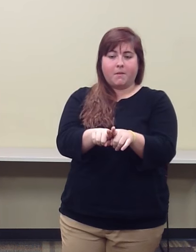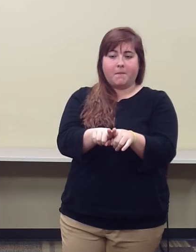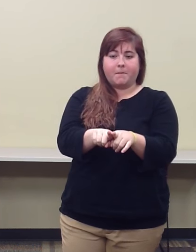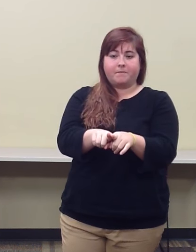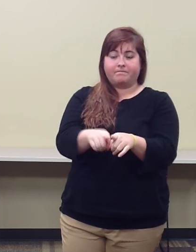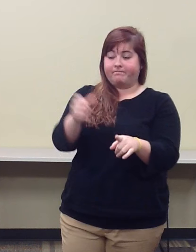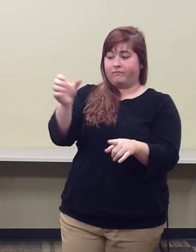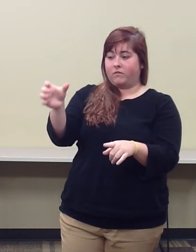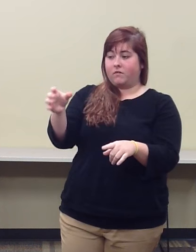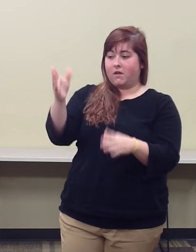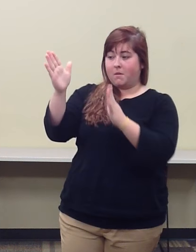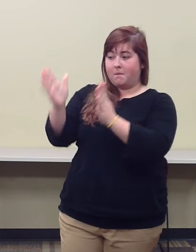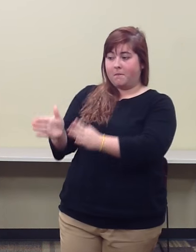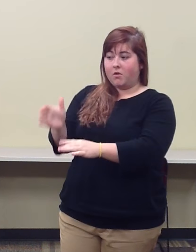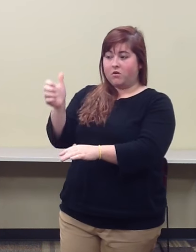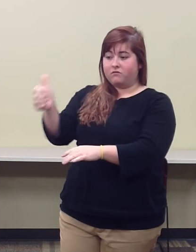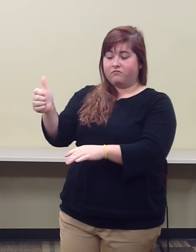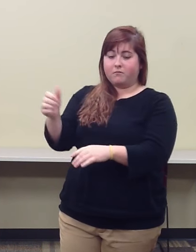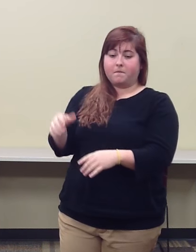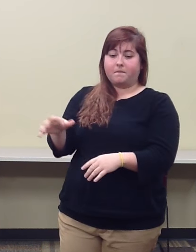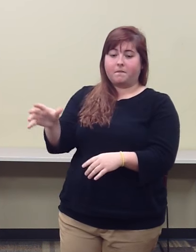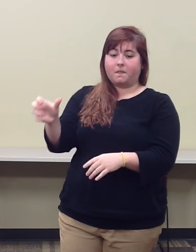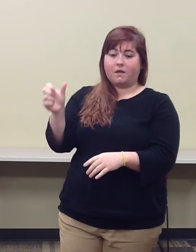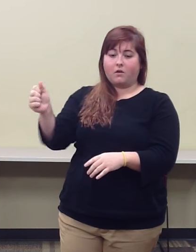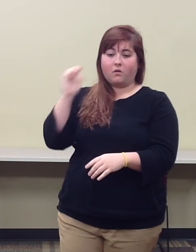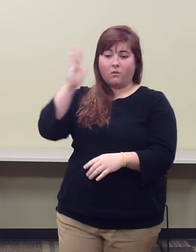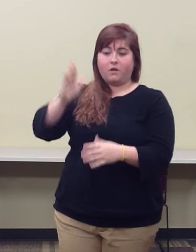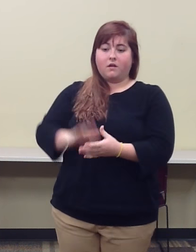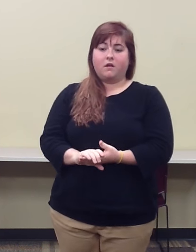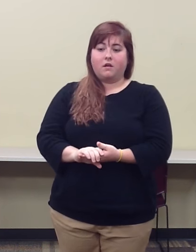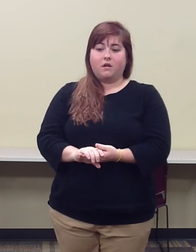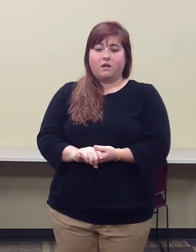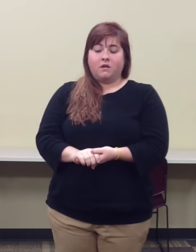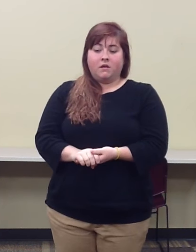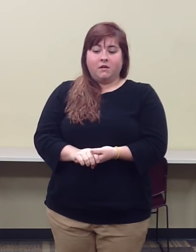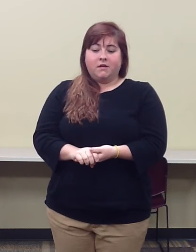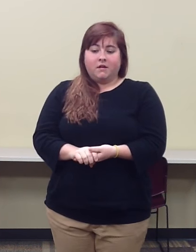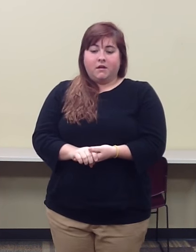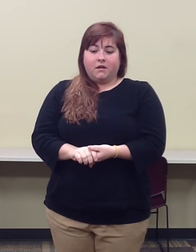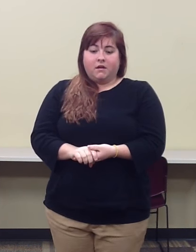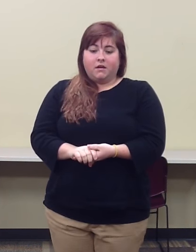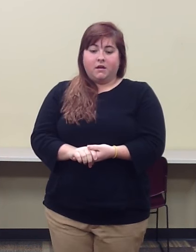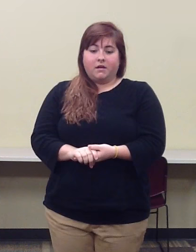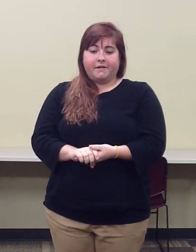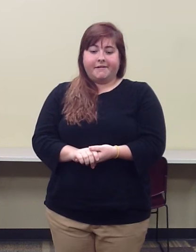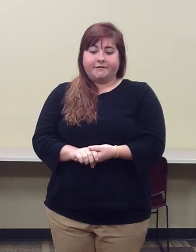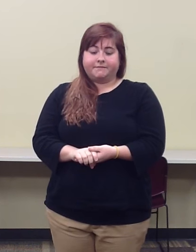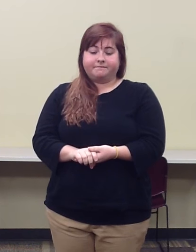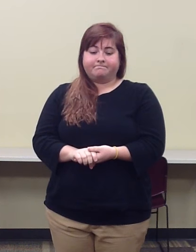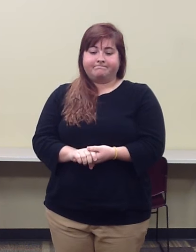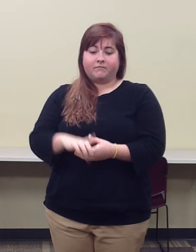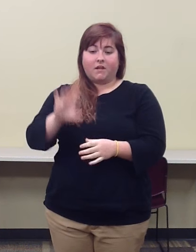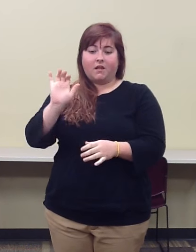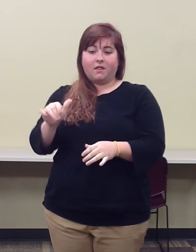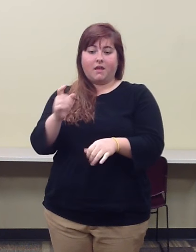an arraignment. It's also during that time that the charges can be